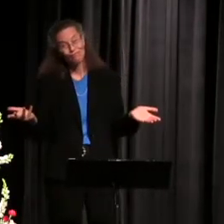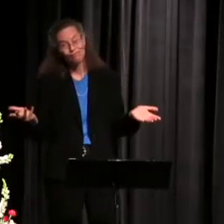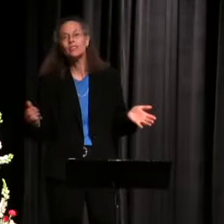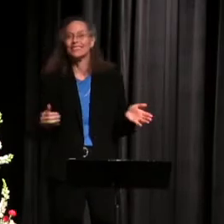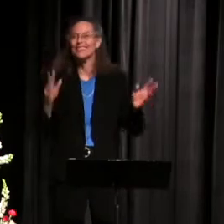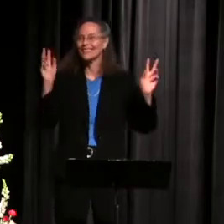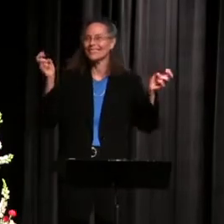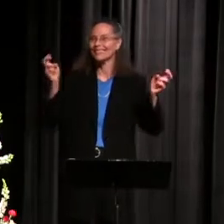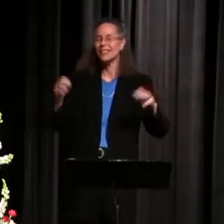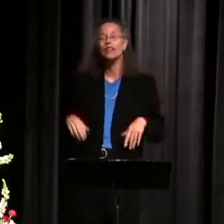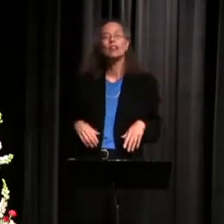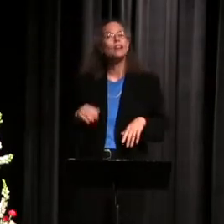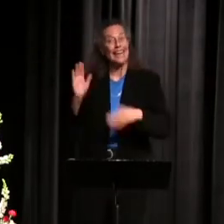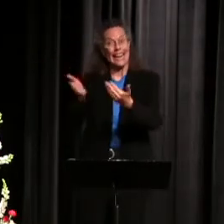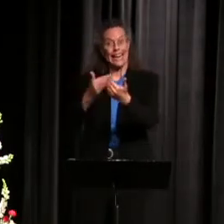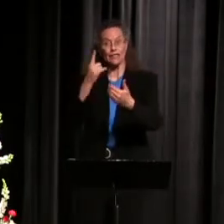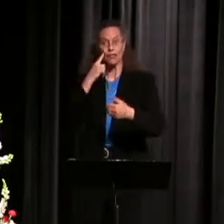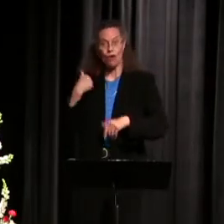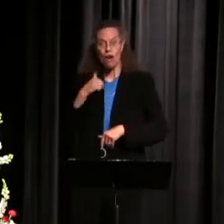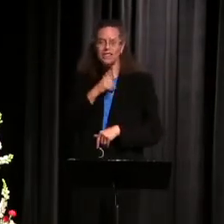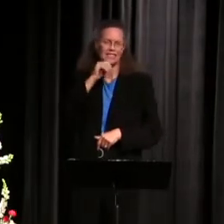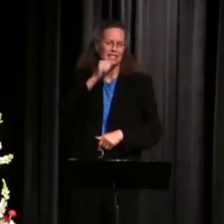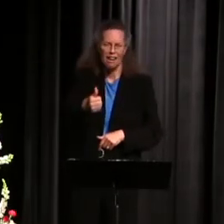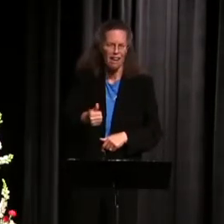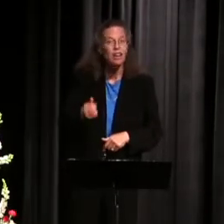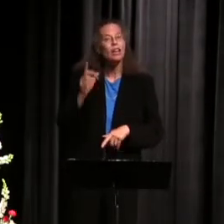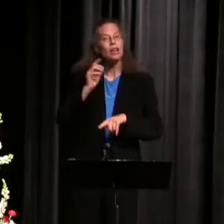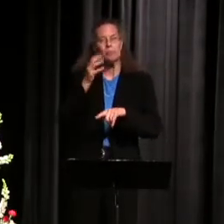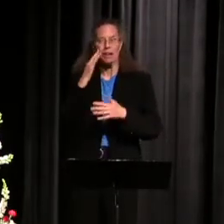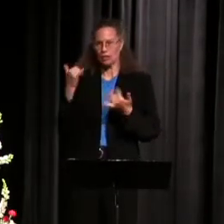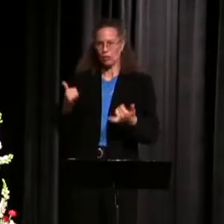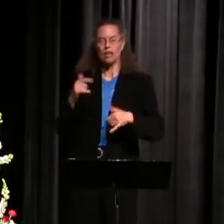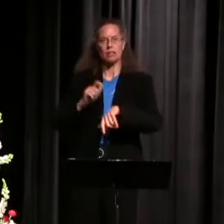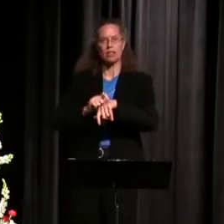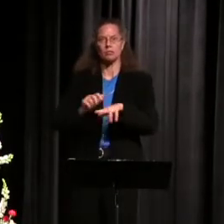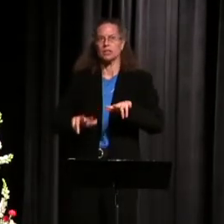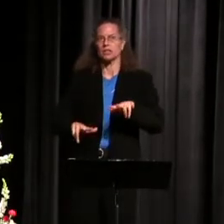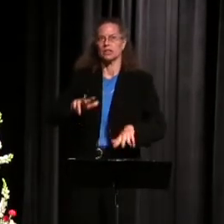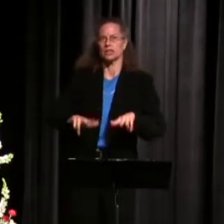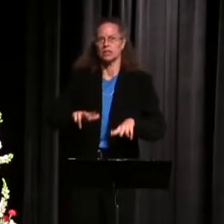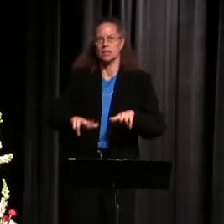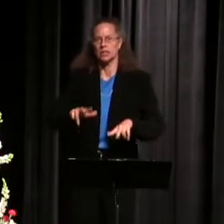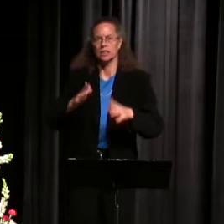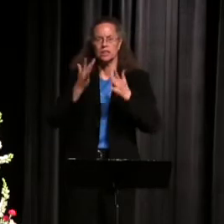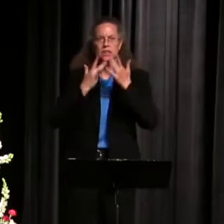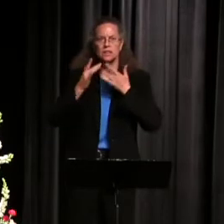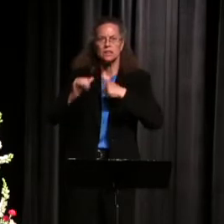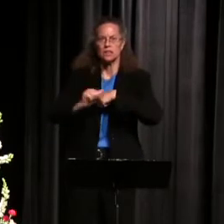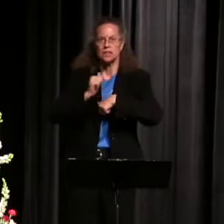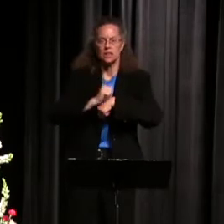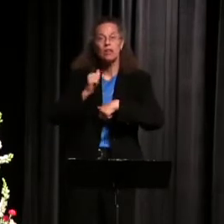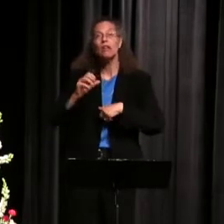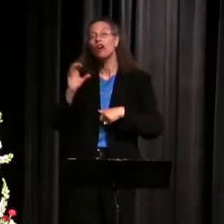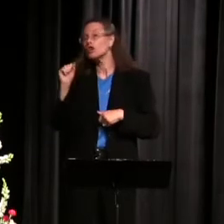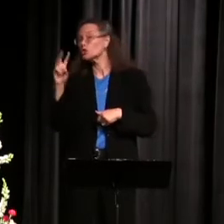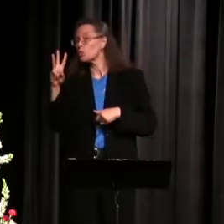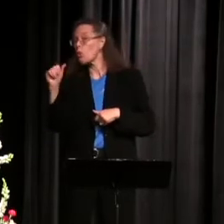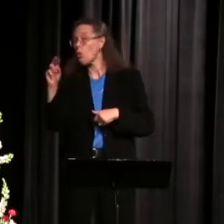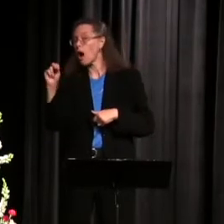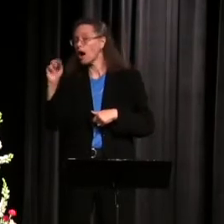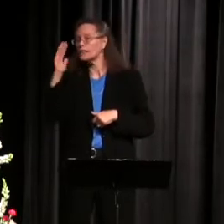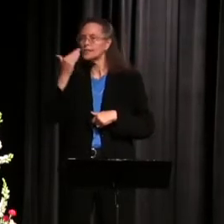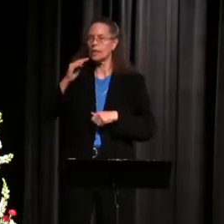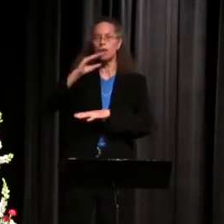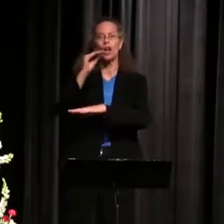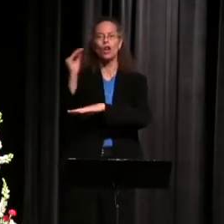Don't get me wrong, it's not going to be easy, because these are uncomfortable times. Swans might appear calm on the surface,